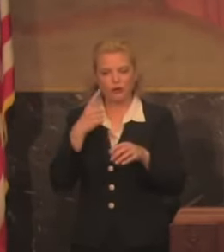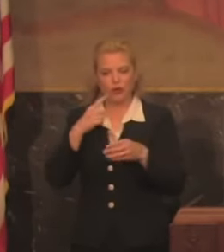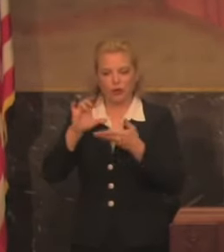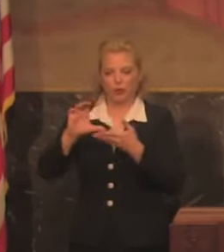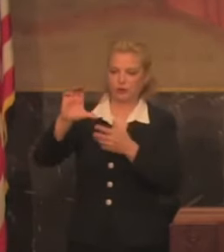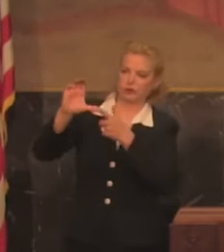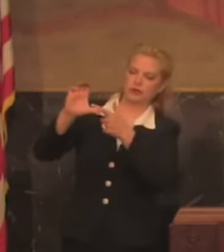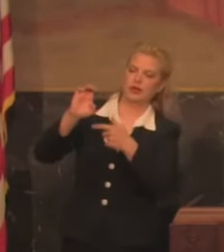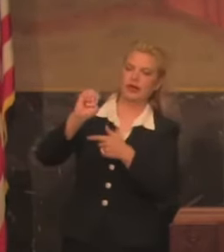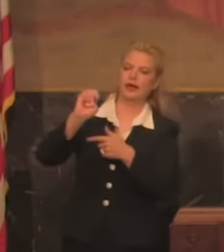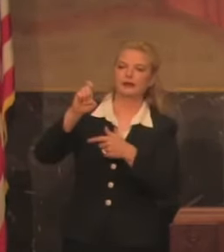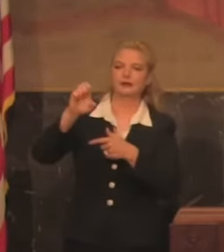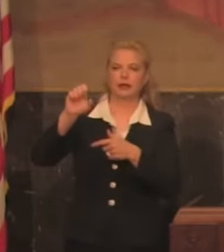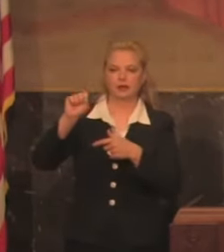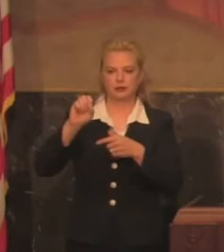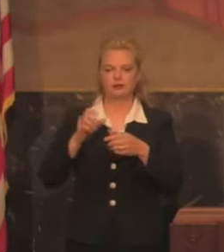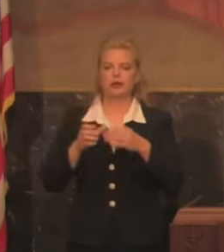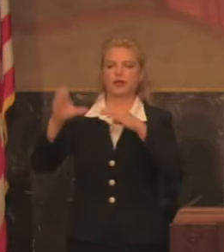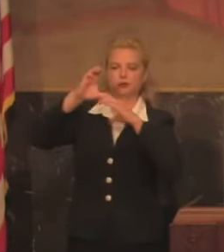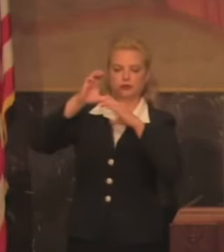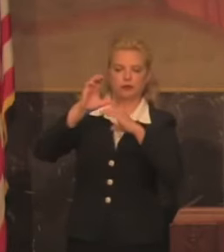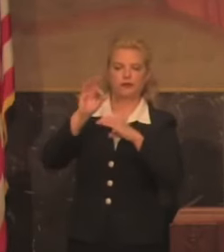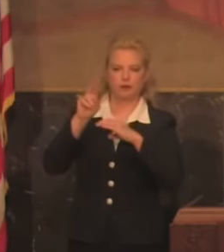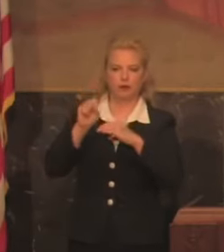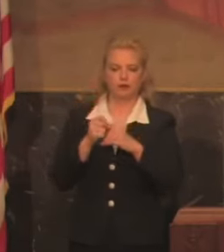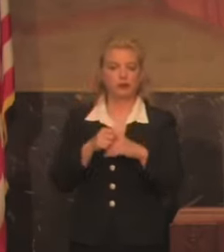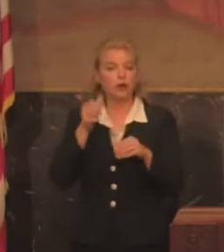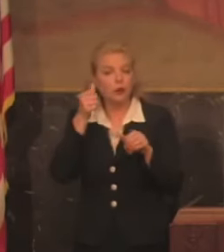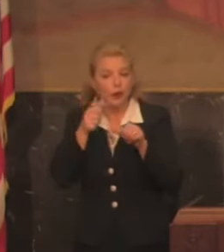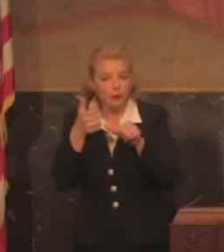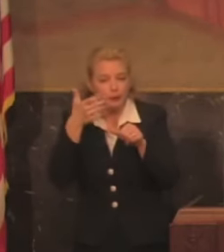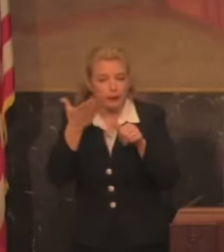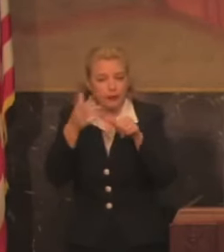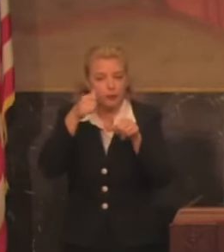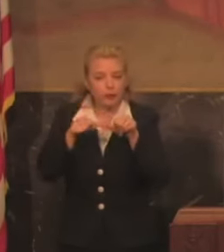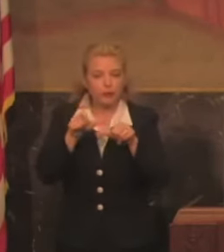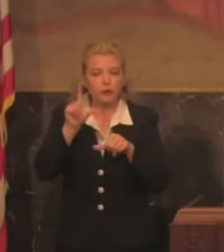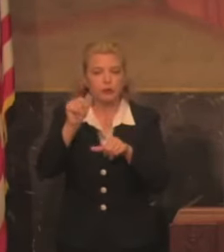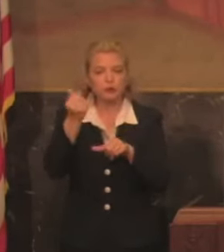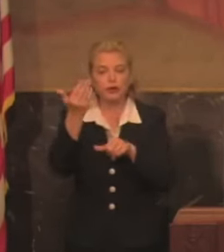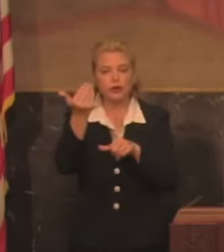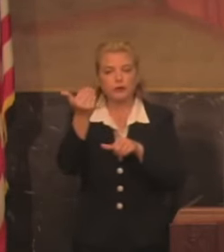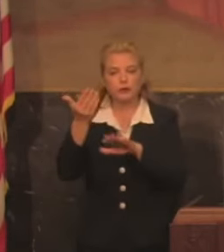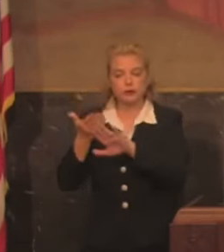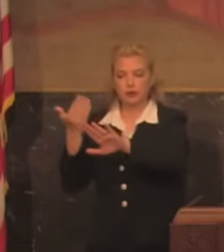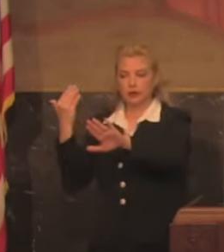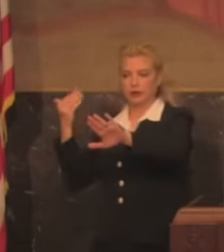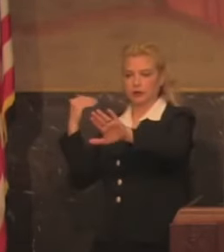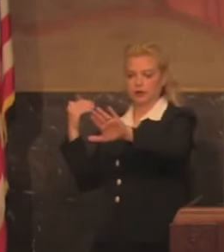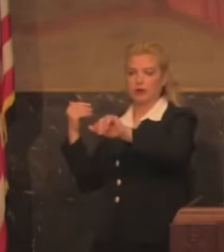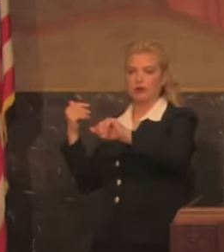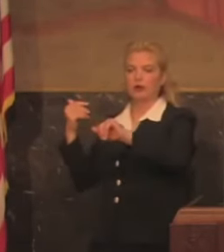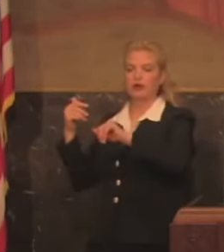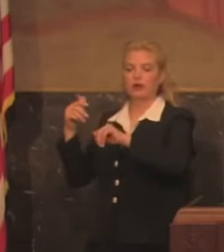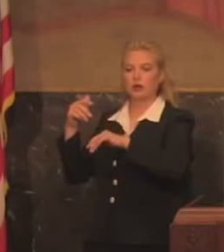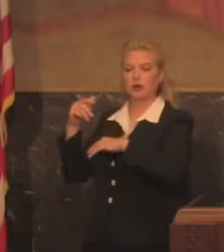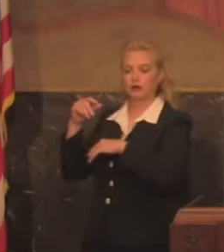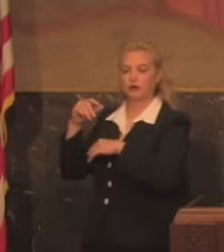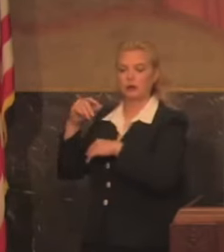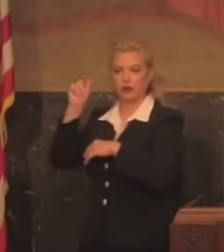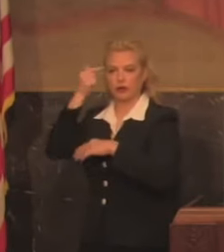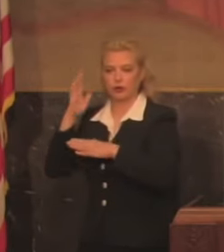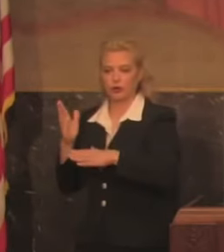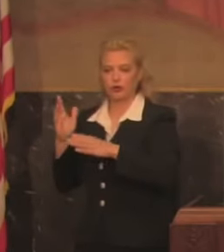funds. Further, as you will likely recall, my predecessor in 2015 met a mid-year deficit